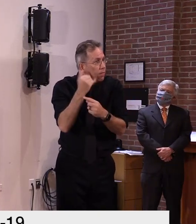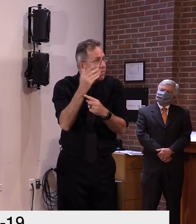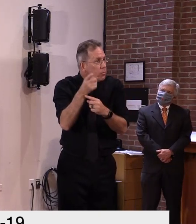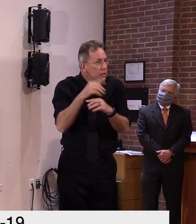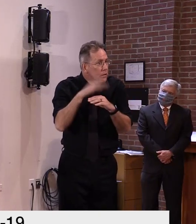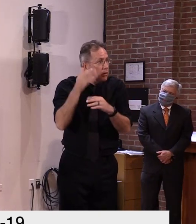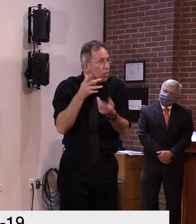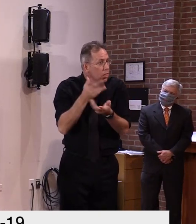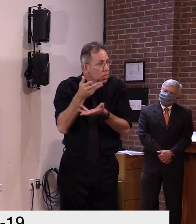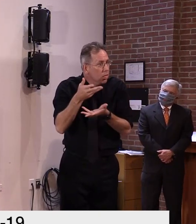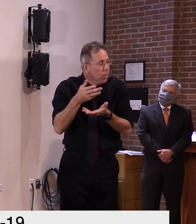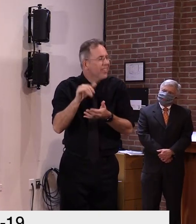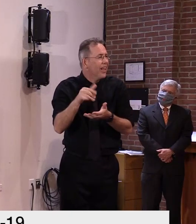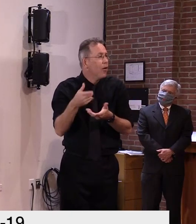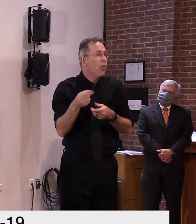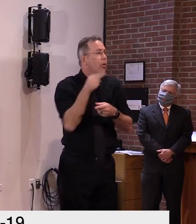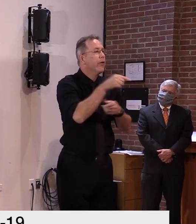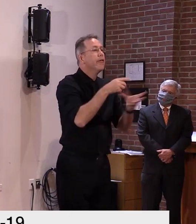of risk.